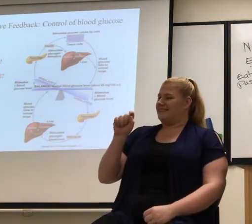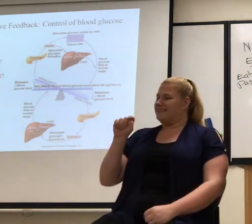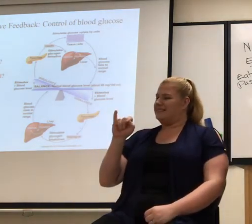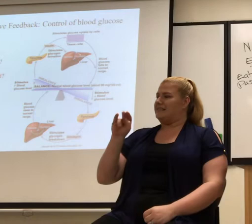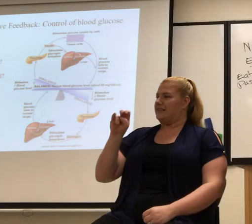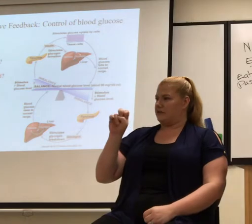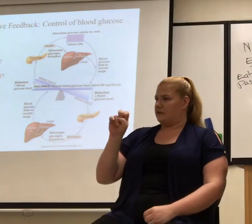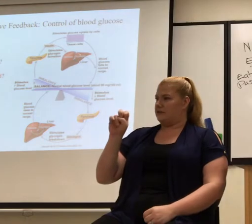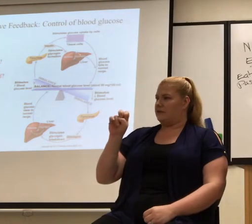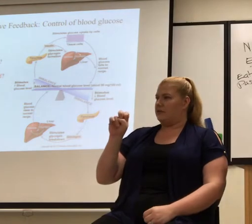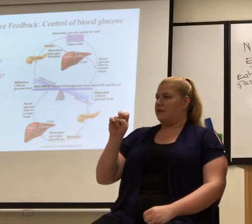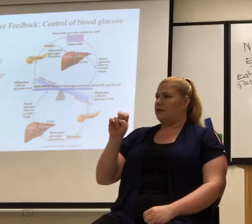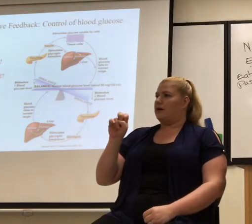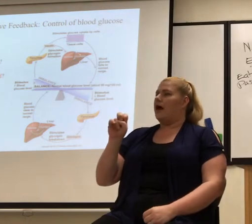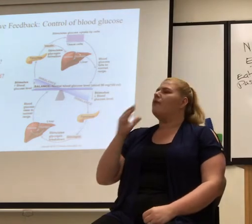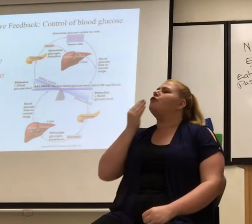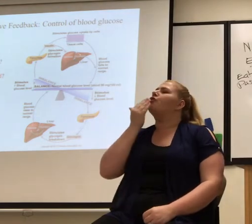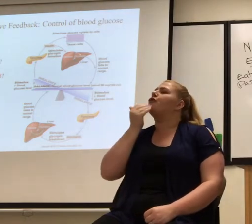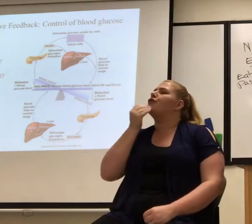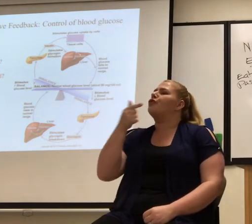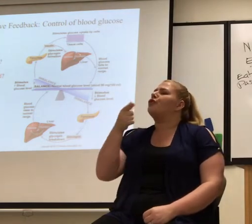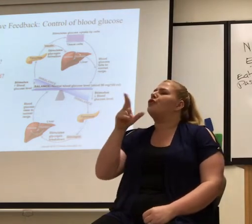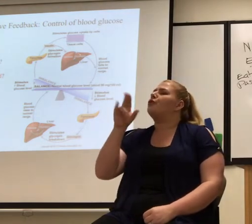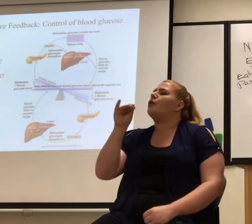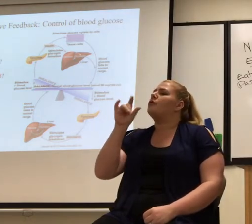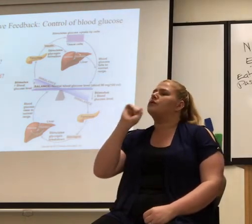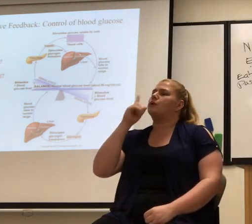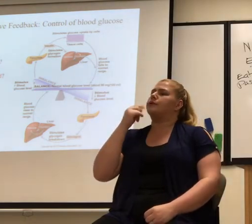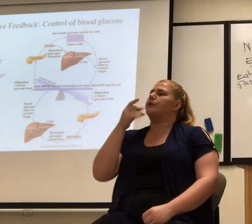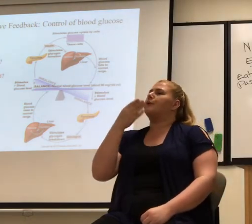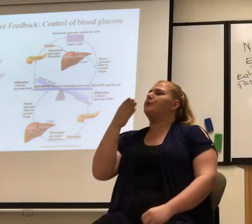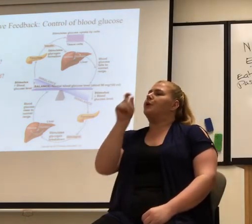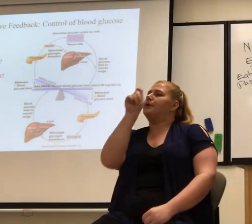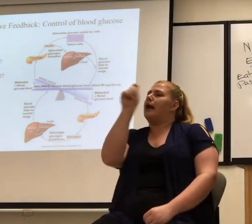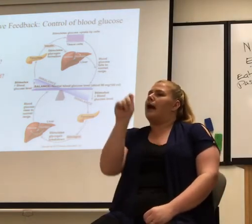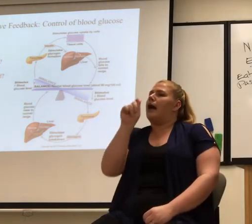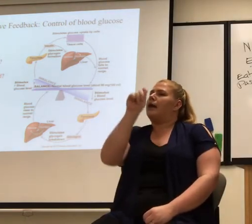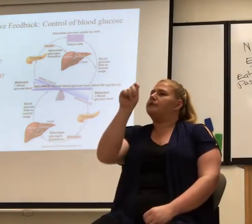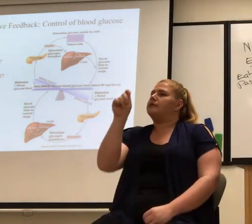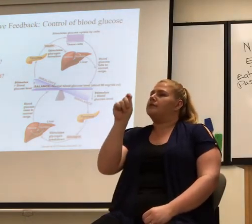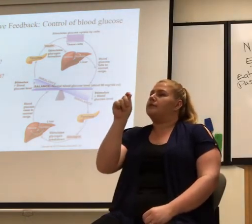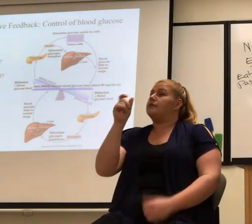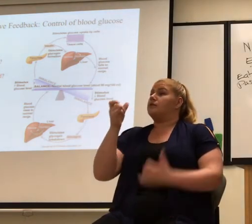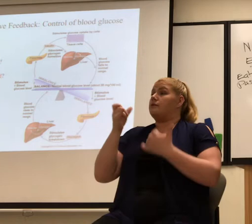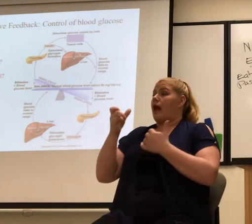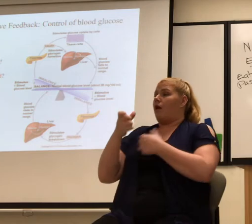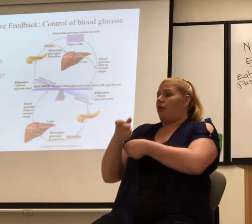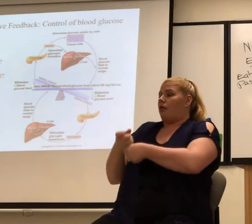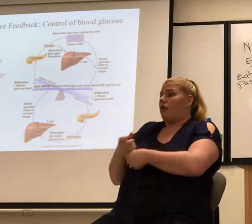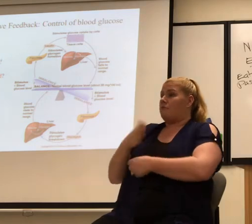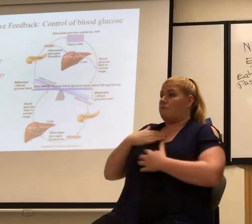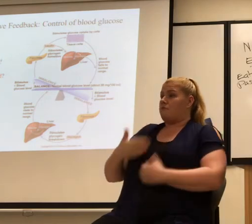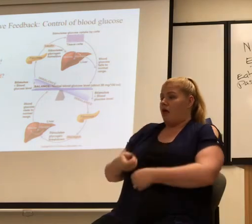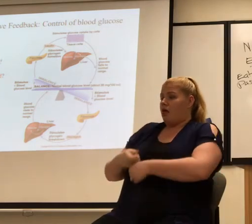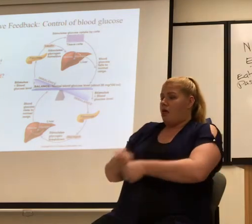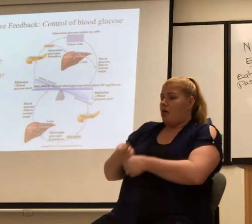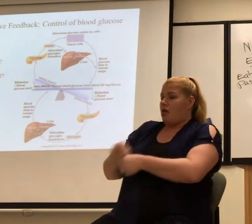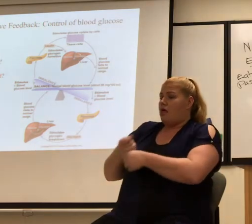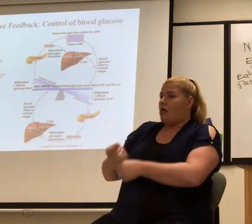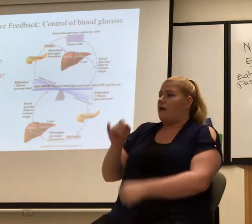So glucose is the blue dots. But now you're secreting insulin into the bloodstream with the